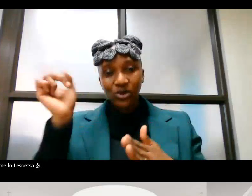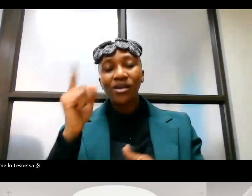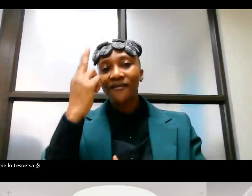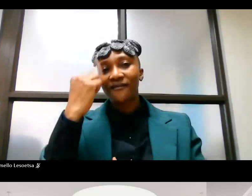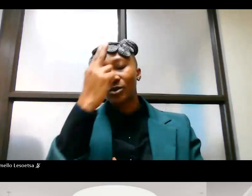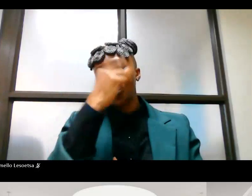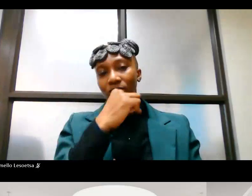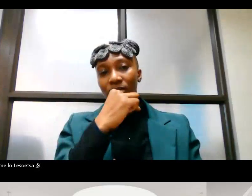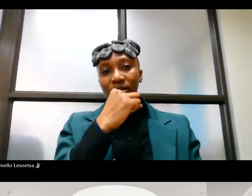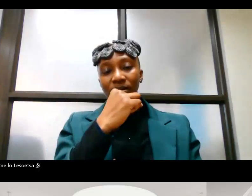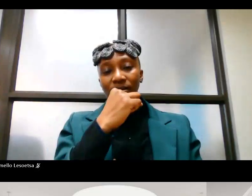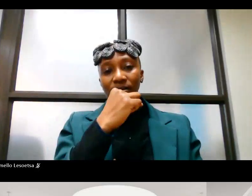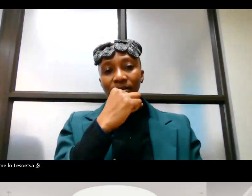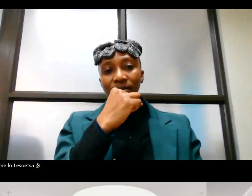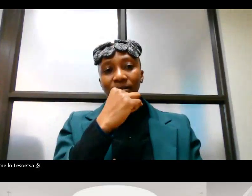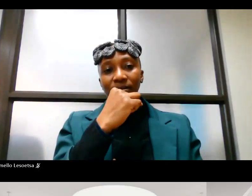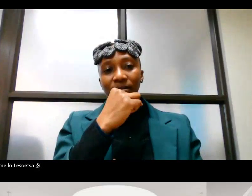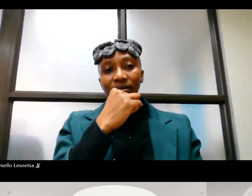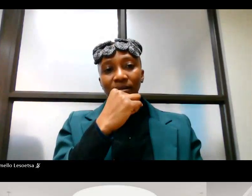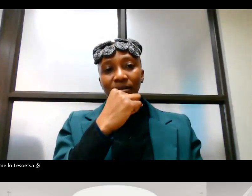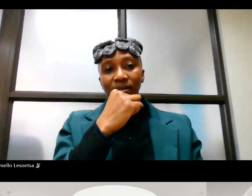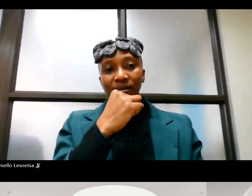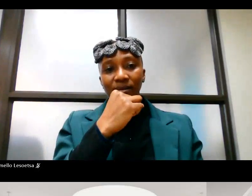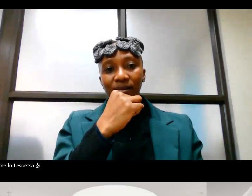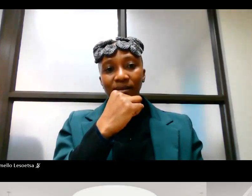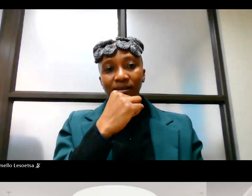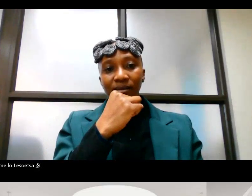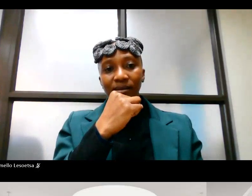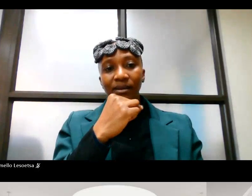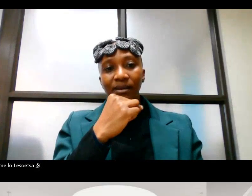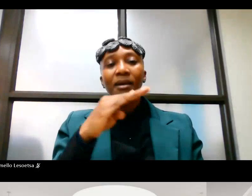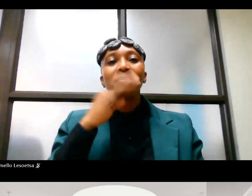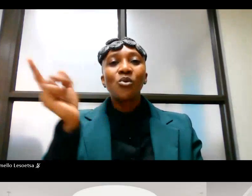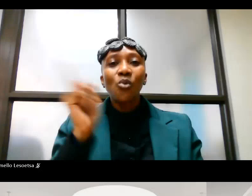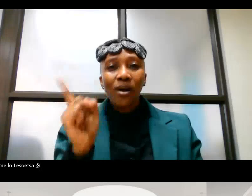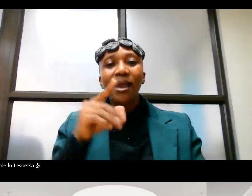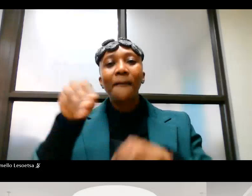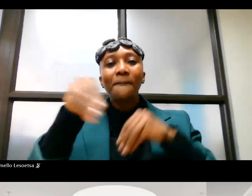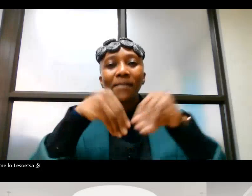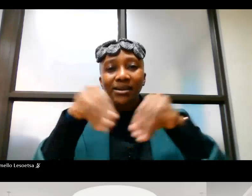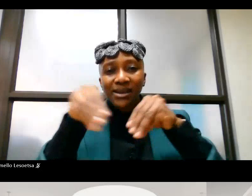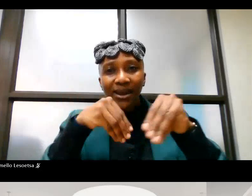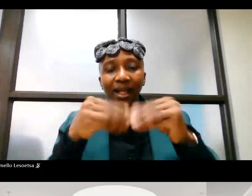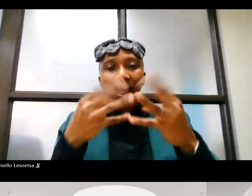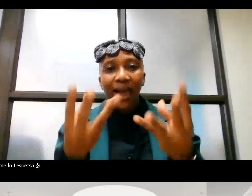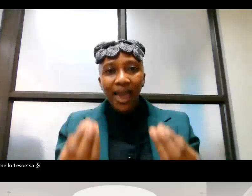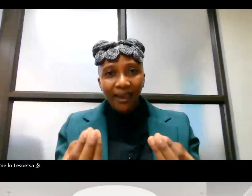to go through a lot of material for this week's